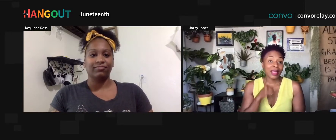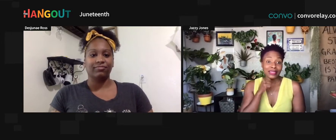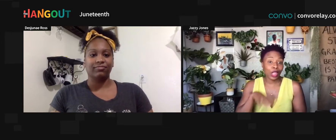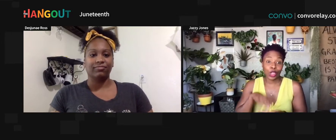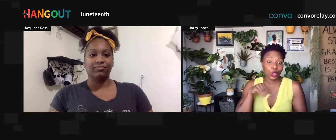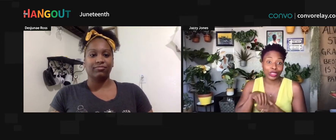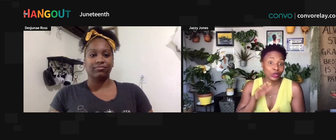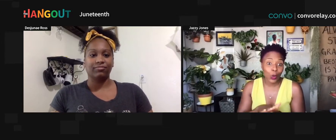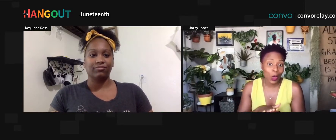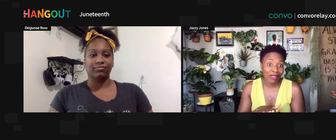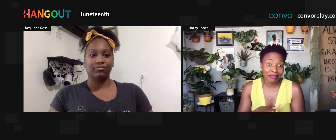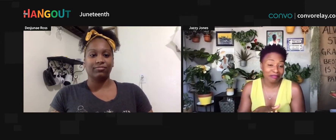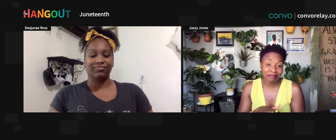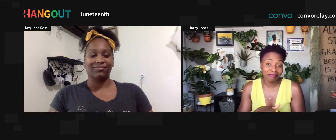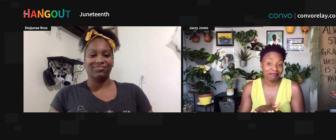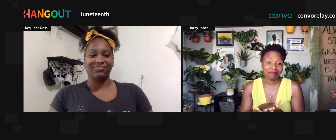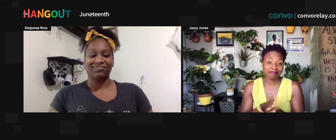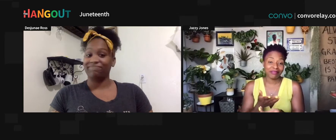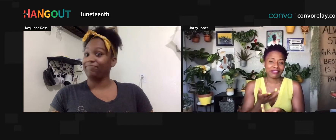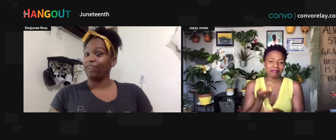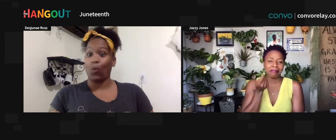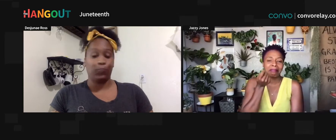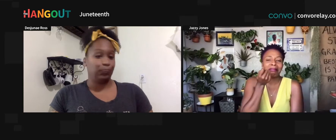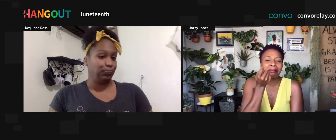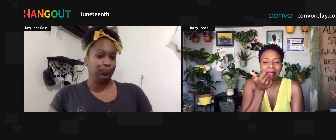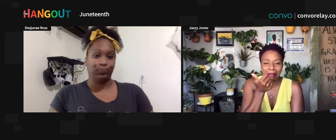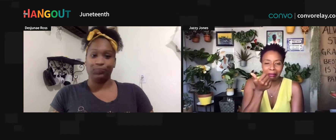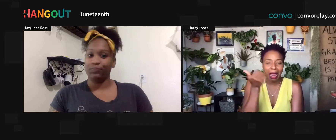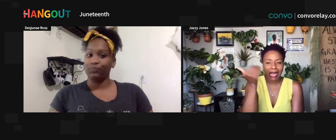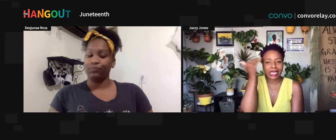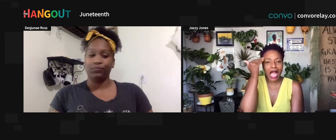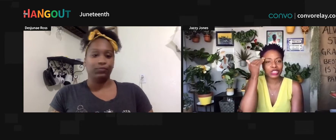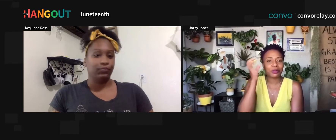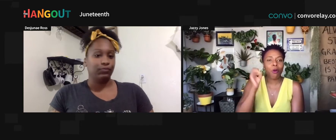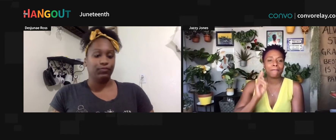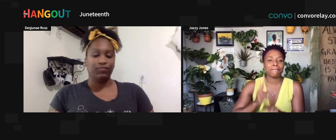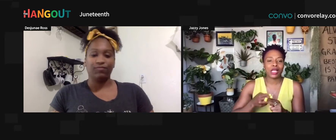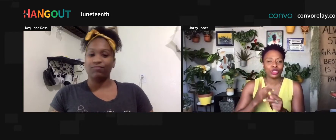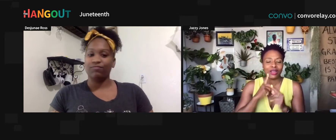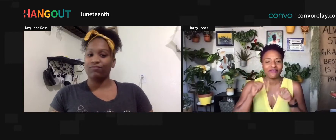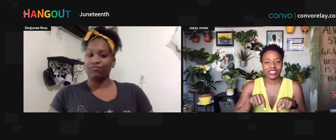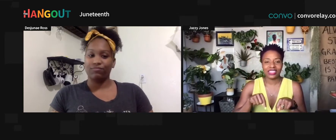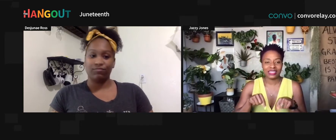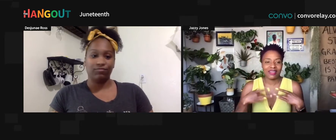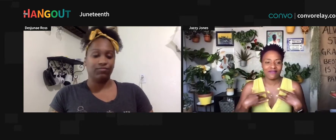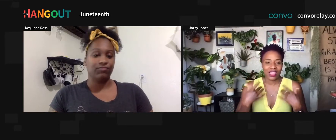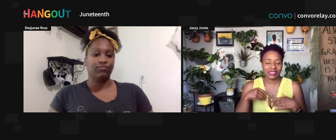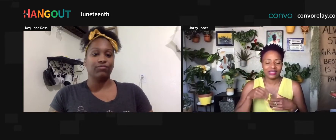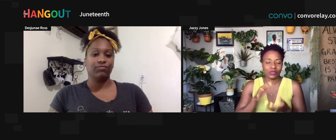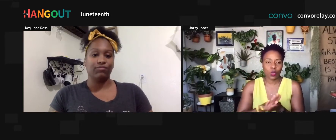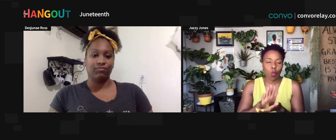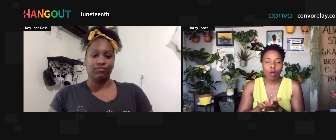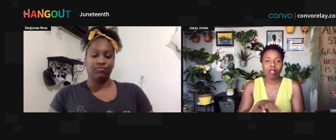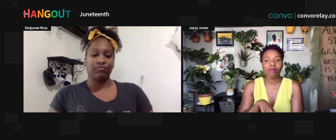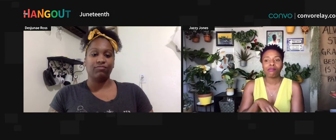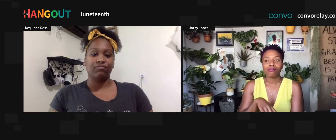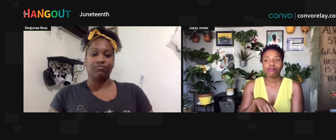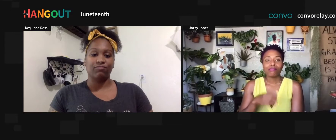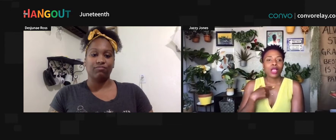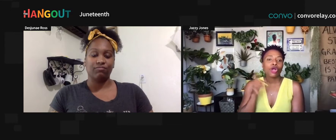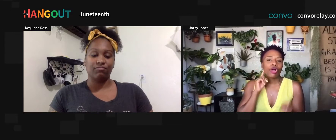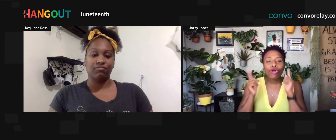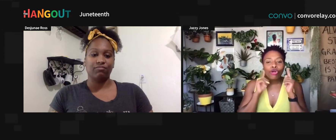So it's something that I didn't learn in grade school, Right. if at all, very little.